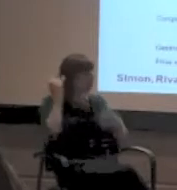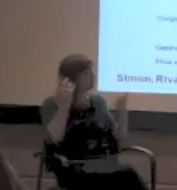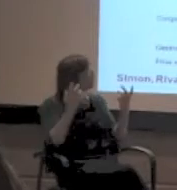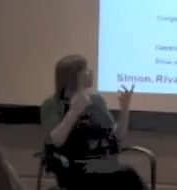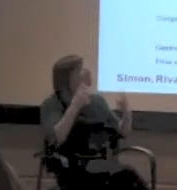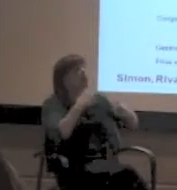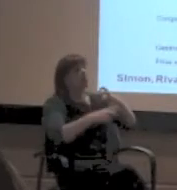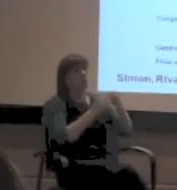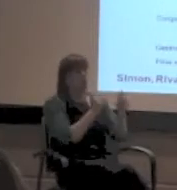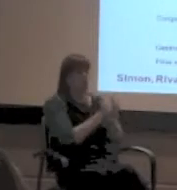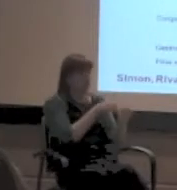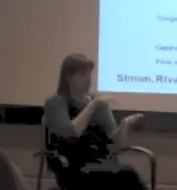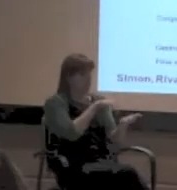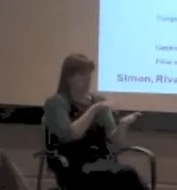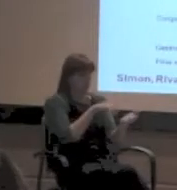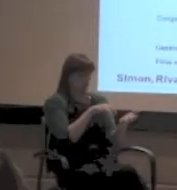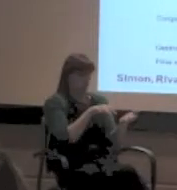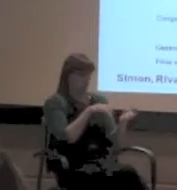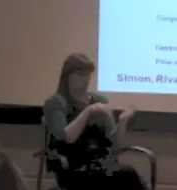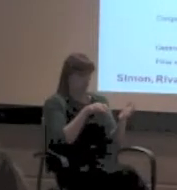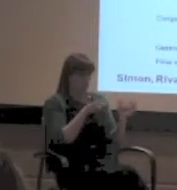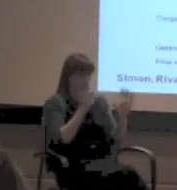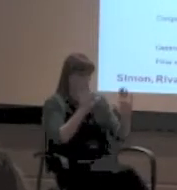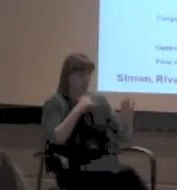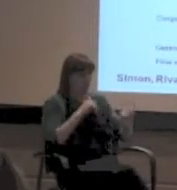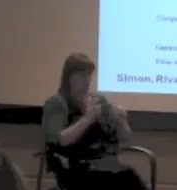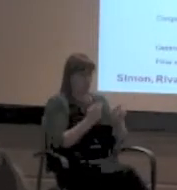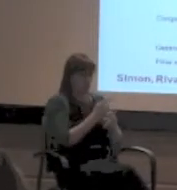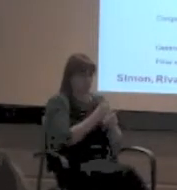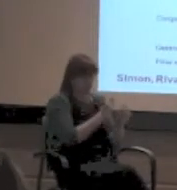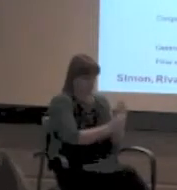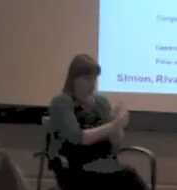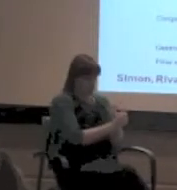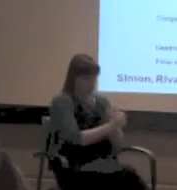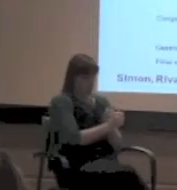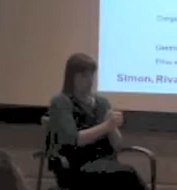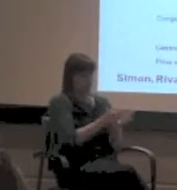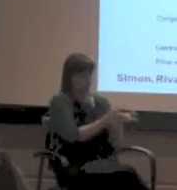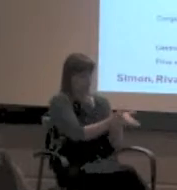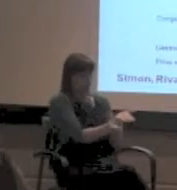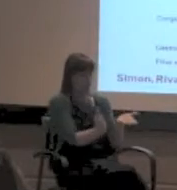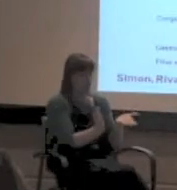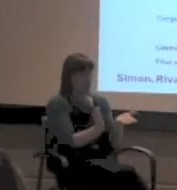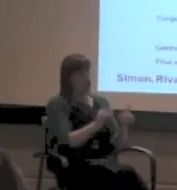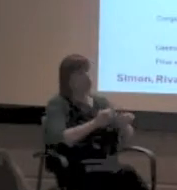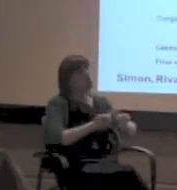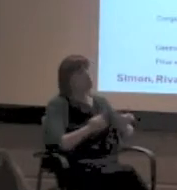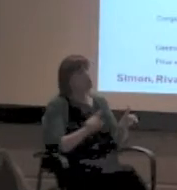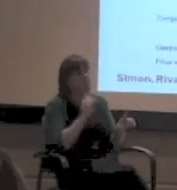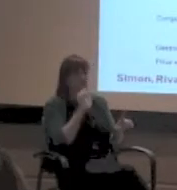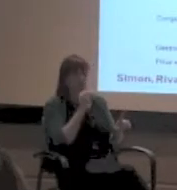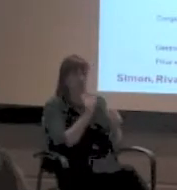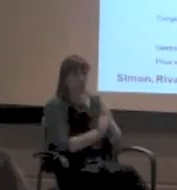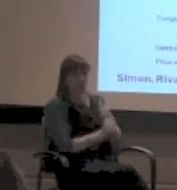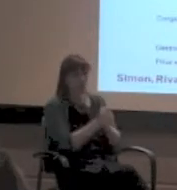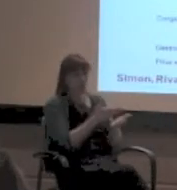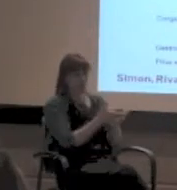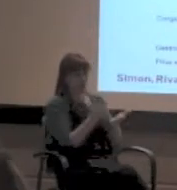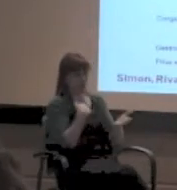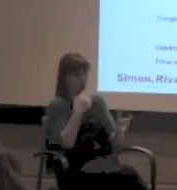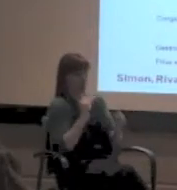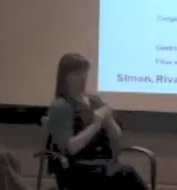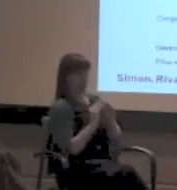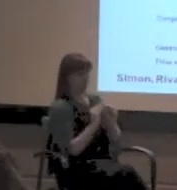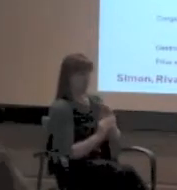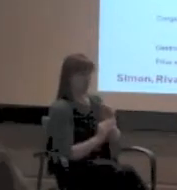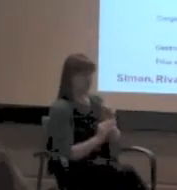The problem with the study is great. We figured out what the risk factors of shunt infection are, but they're not really risk factors we can fix. We're not going to